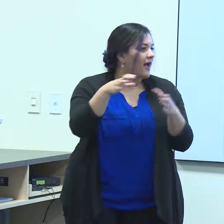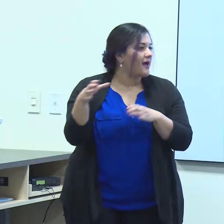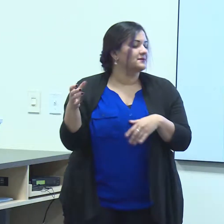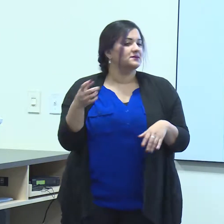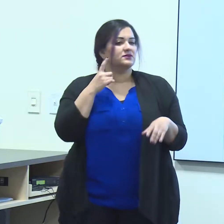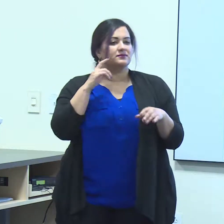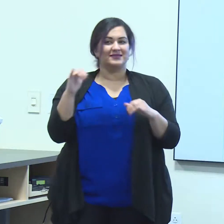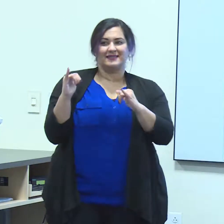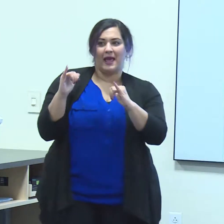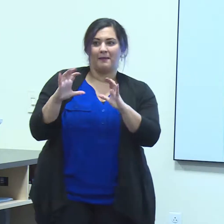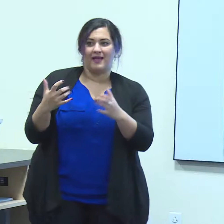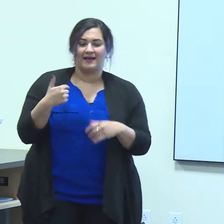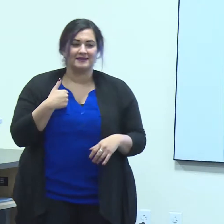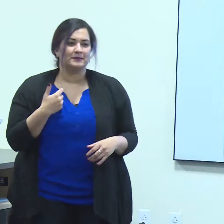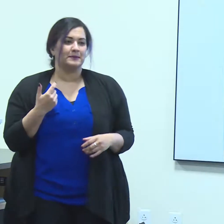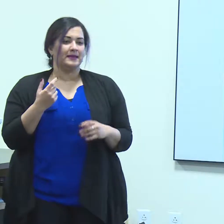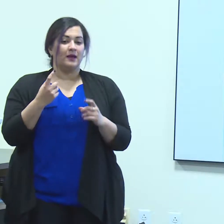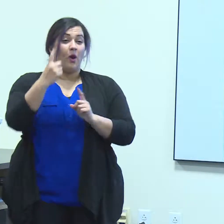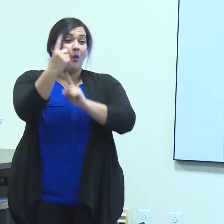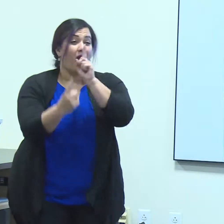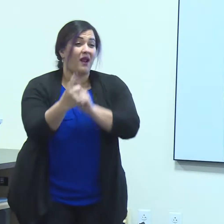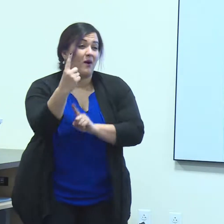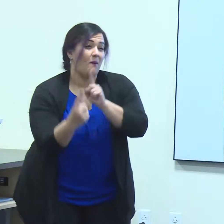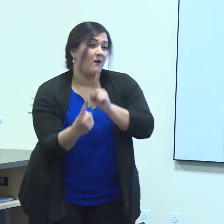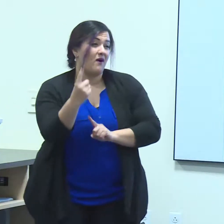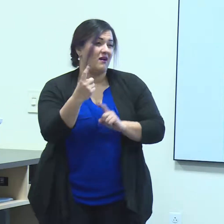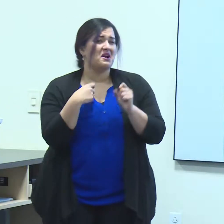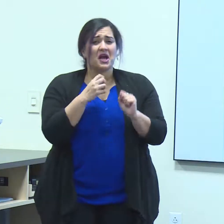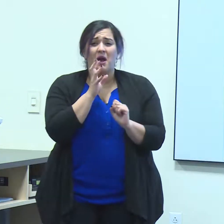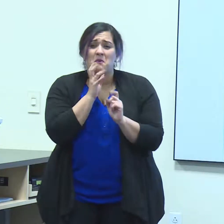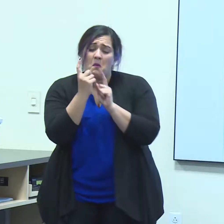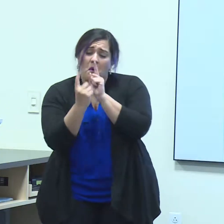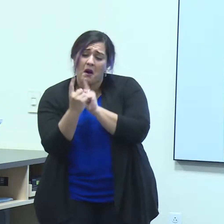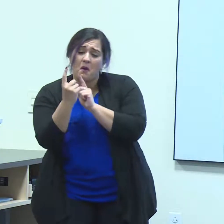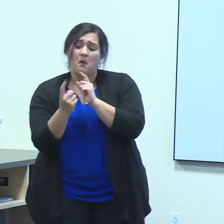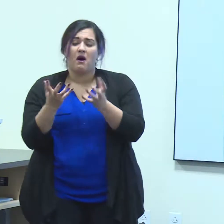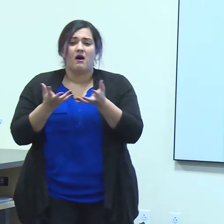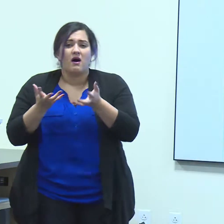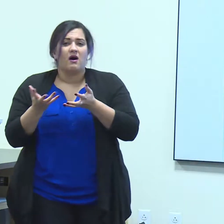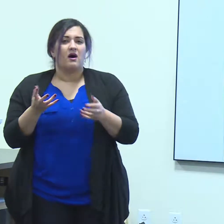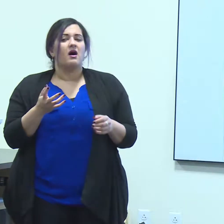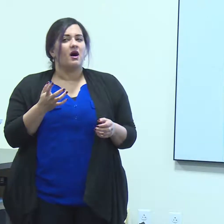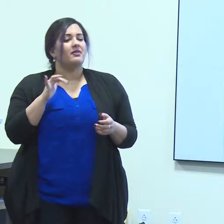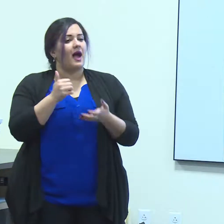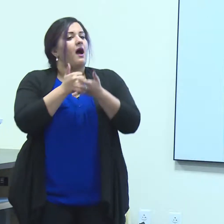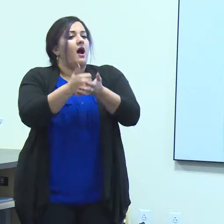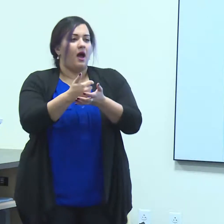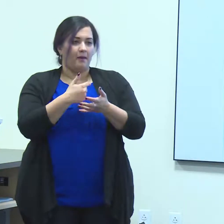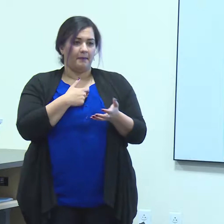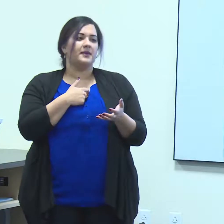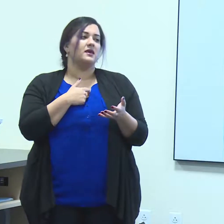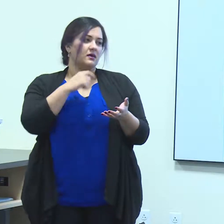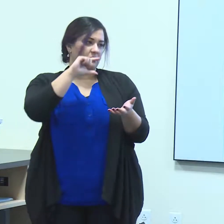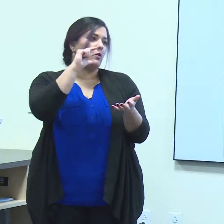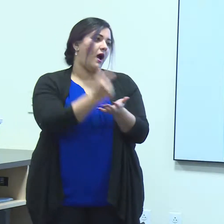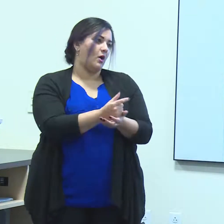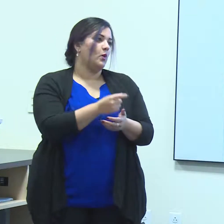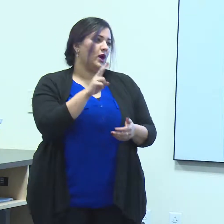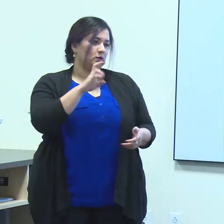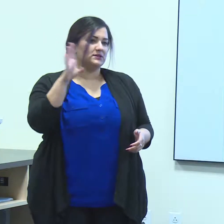had study group classes, people that were in same classes as me. We would have one-on-one sessions that really helped me